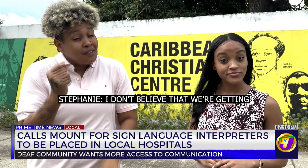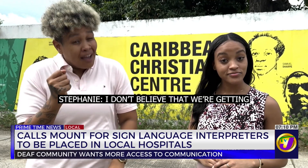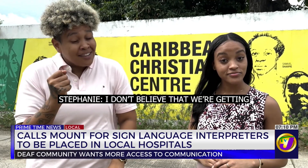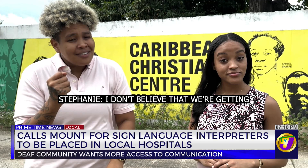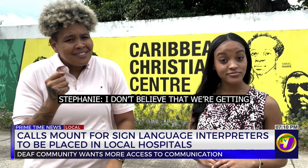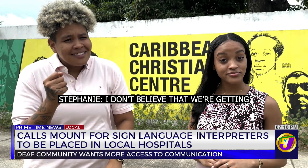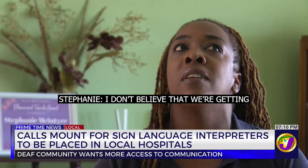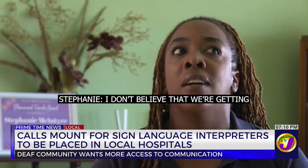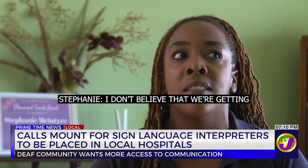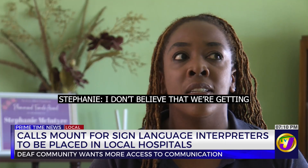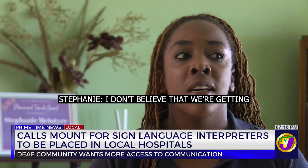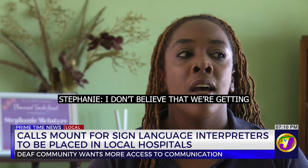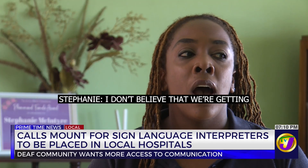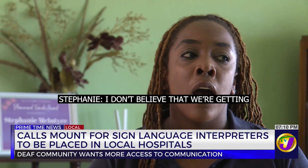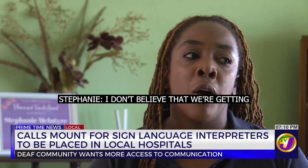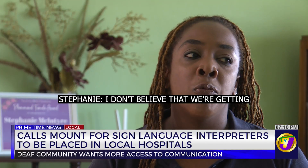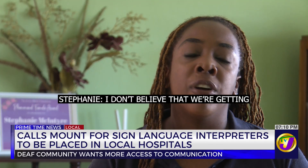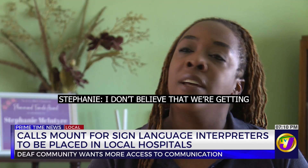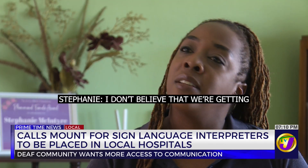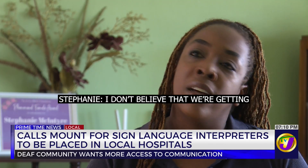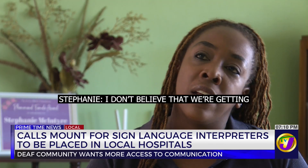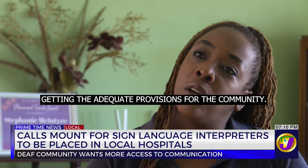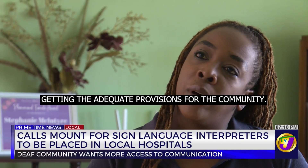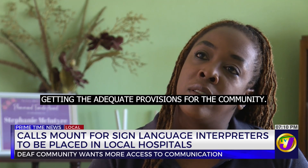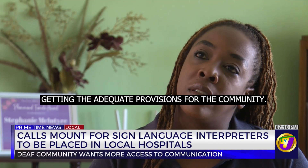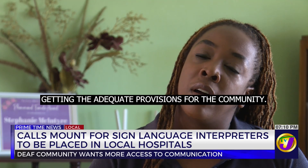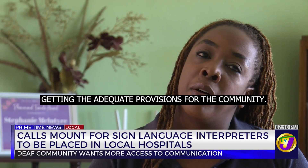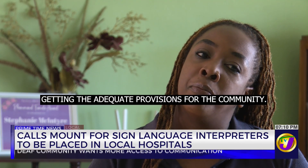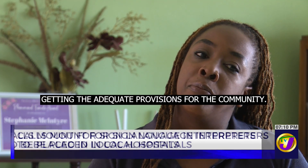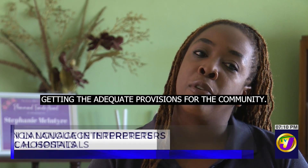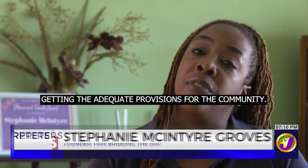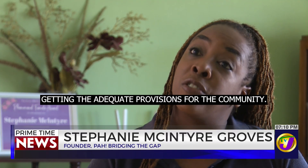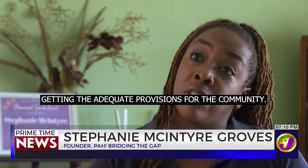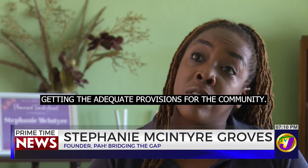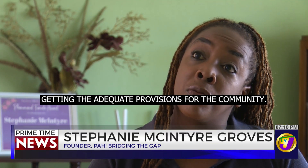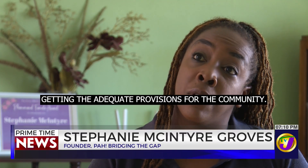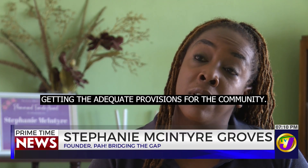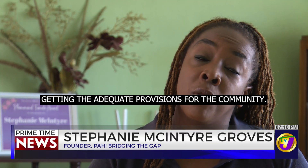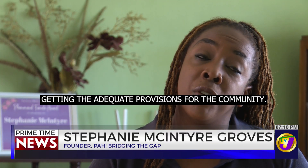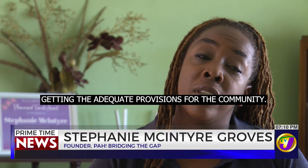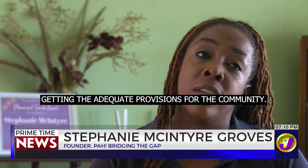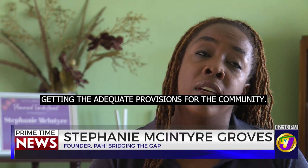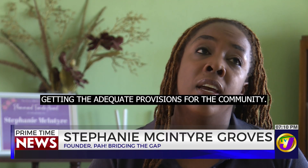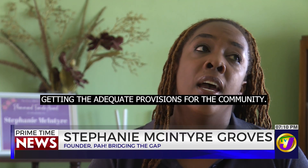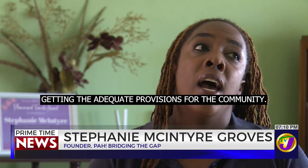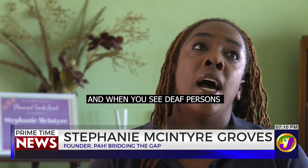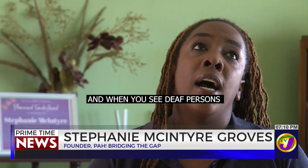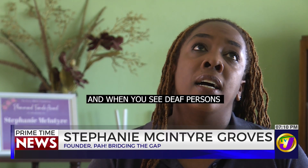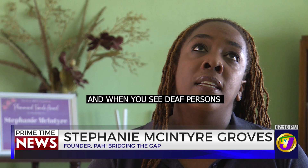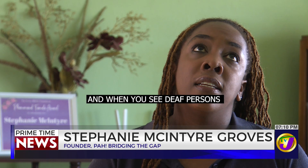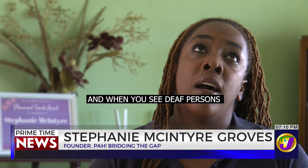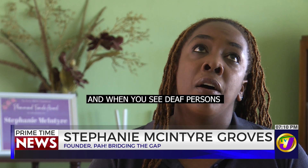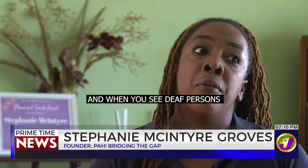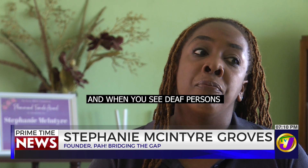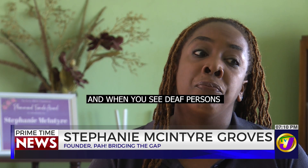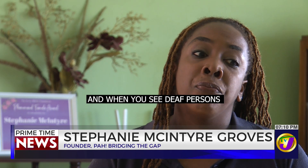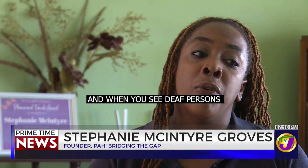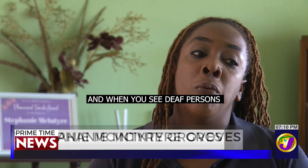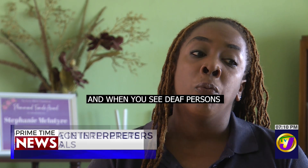don't believe that we're getting the adequate provisions for the community. And when